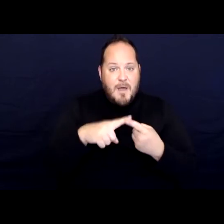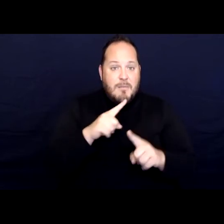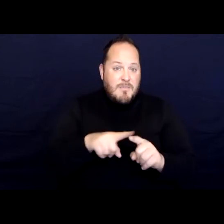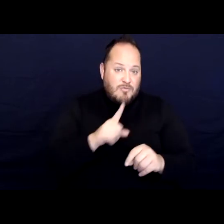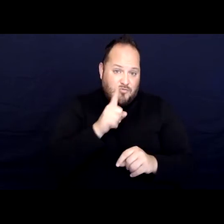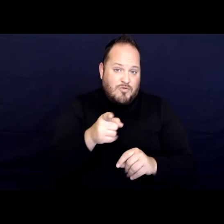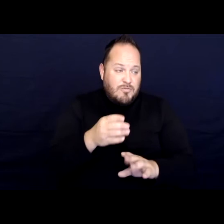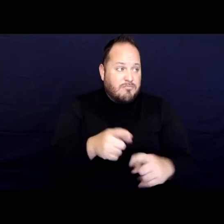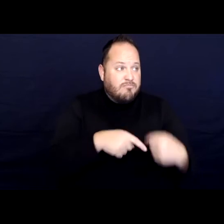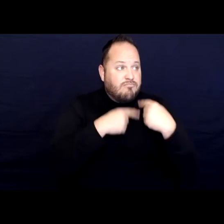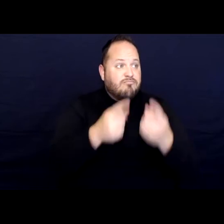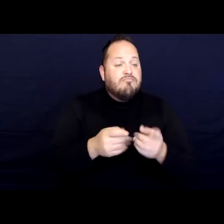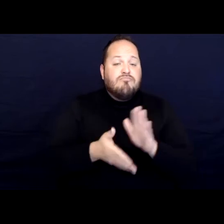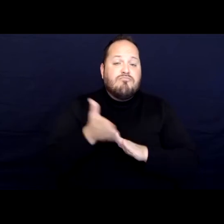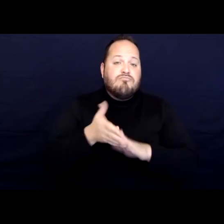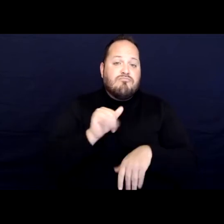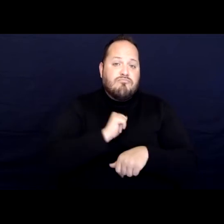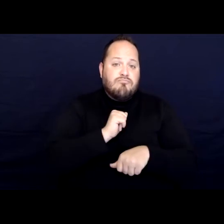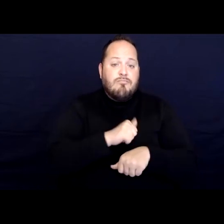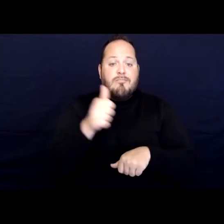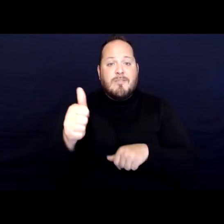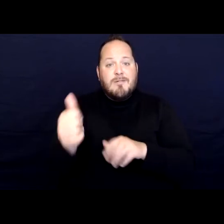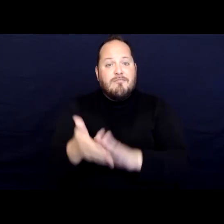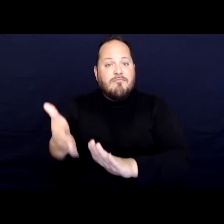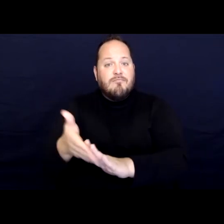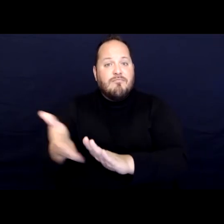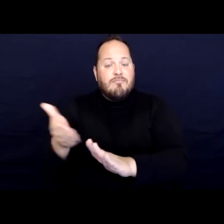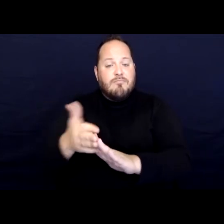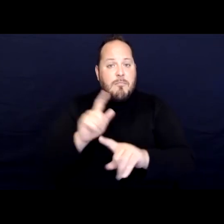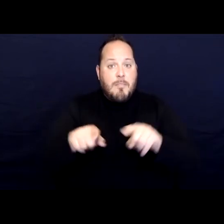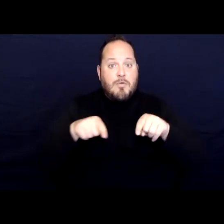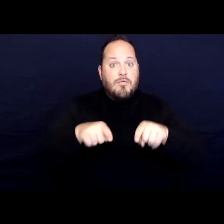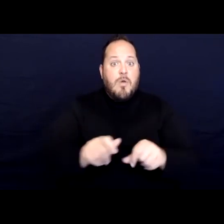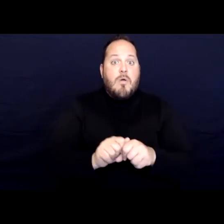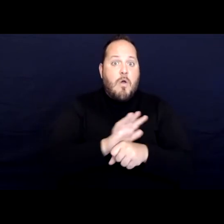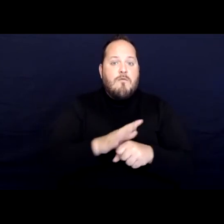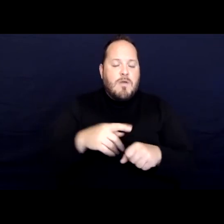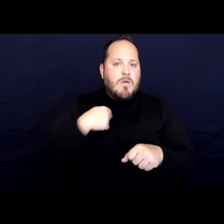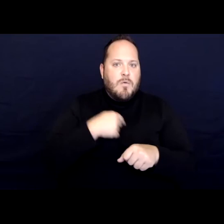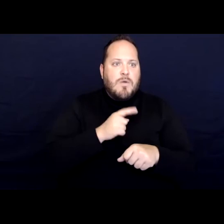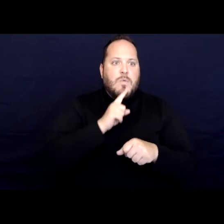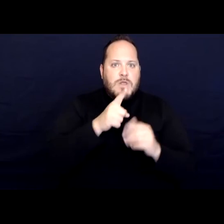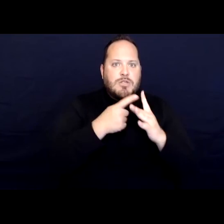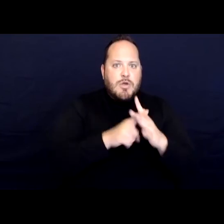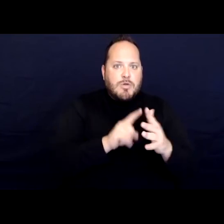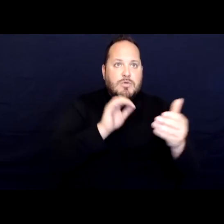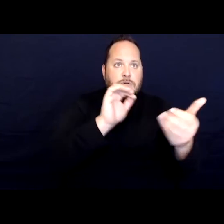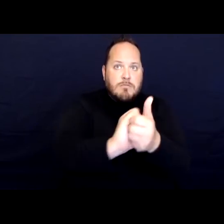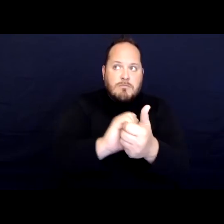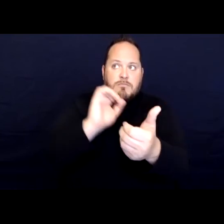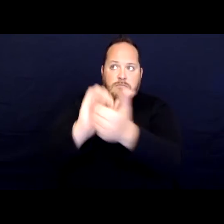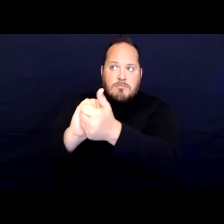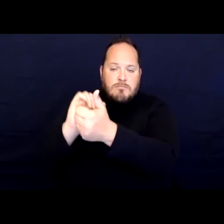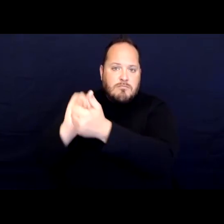then, but during COVID, we really came together with a lot of our intersectional communities,